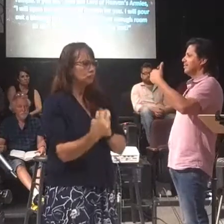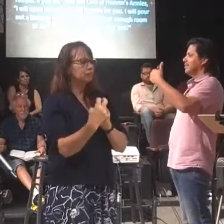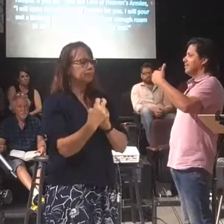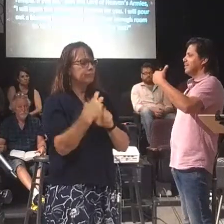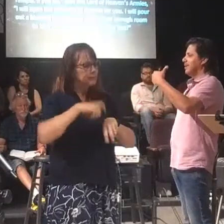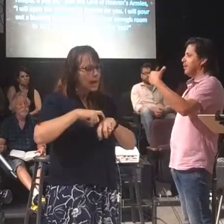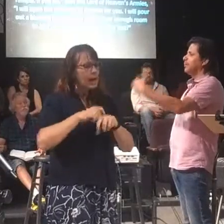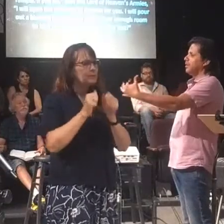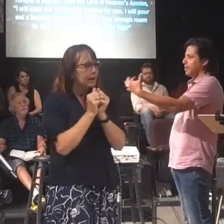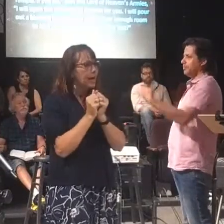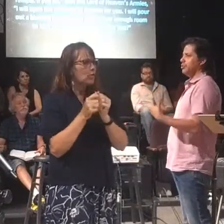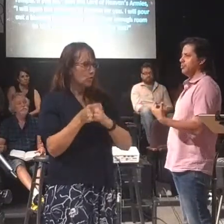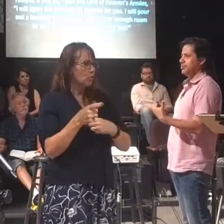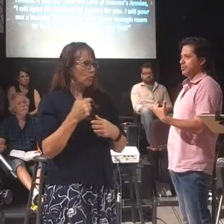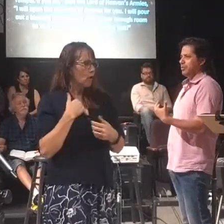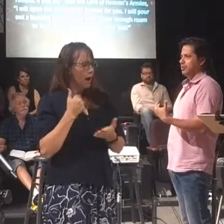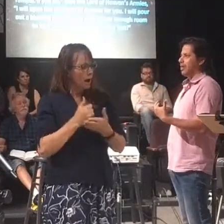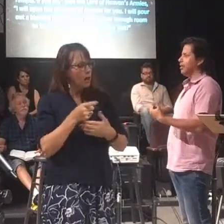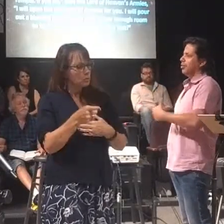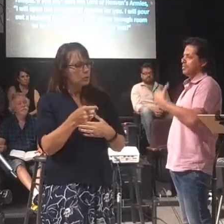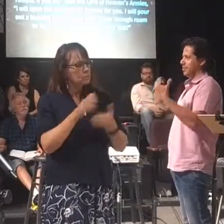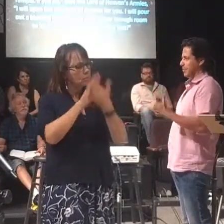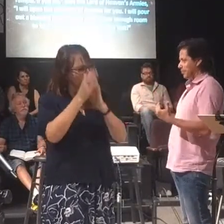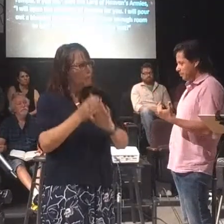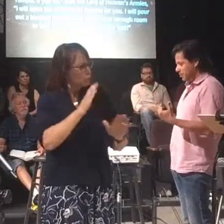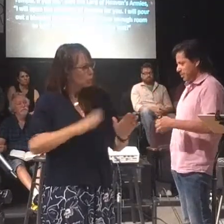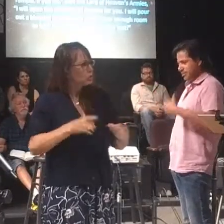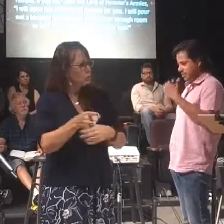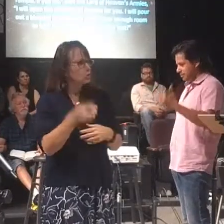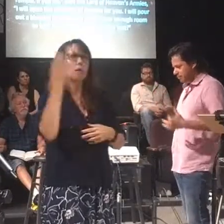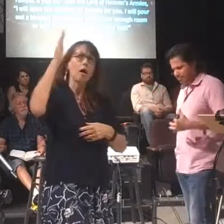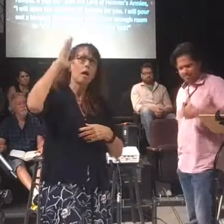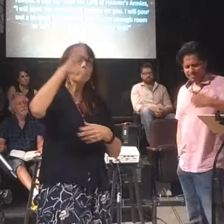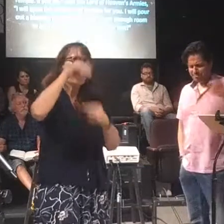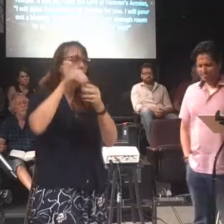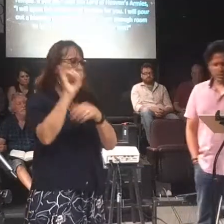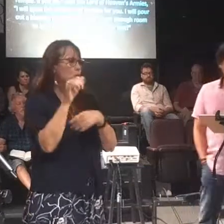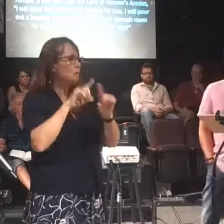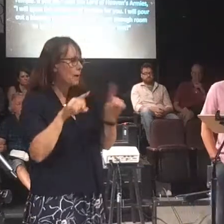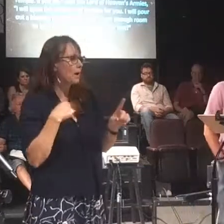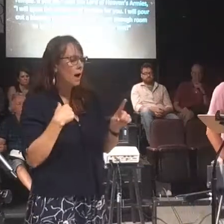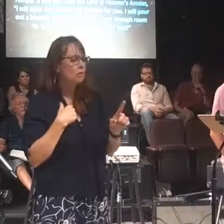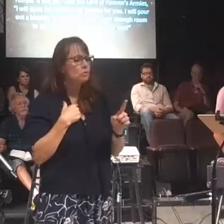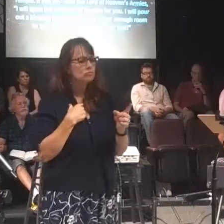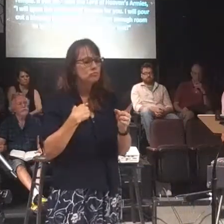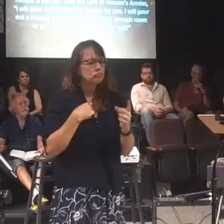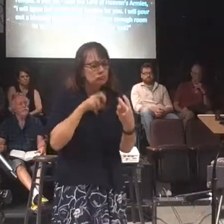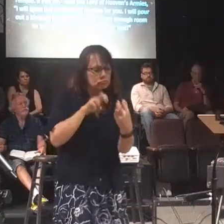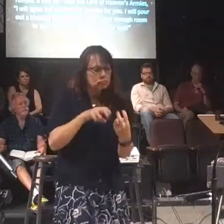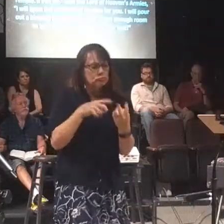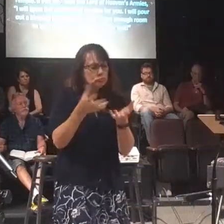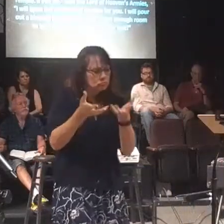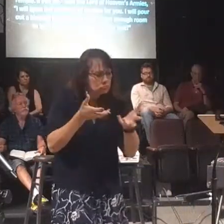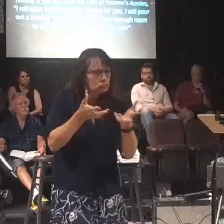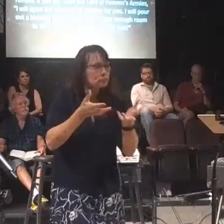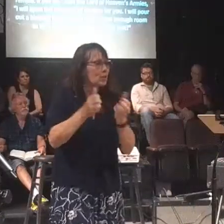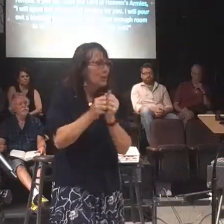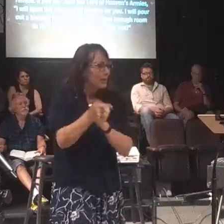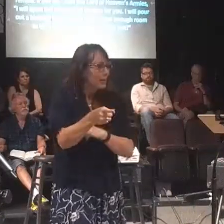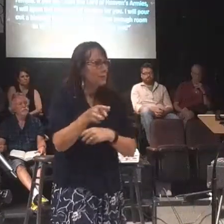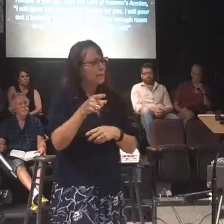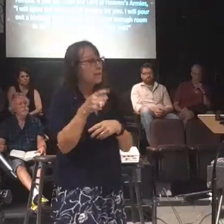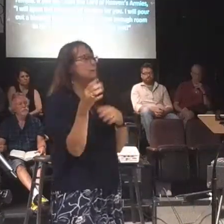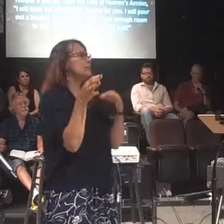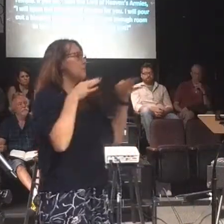in helping him come to God a long time ago. So he was talking to me how well he's doing, and he's doing this, and he's doing